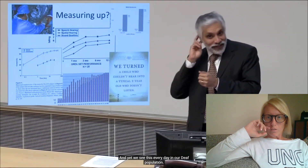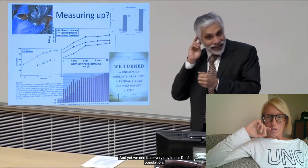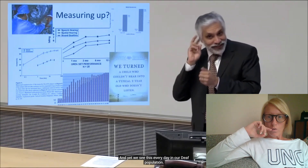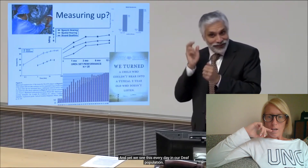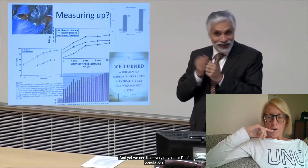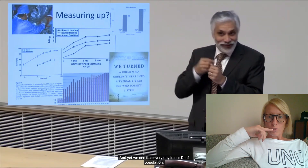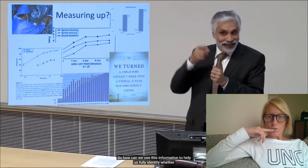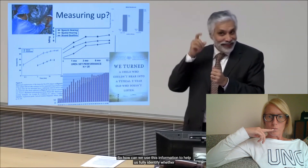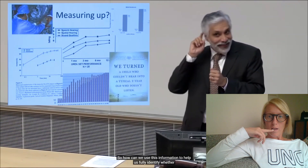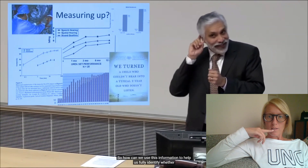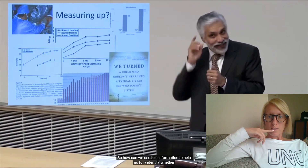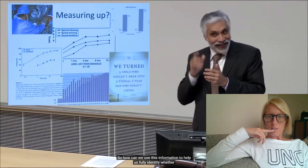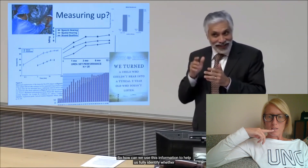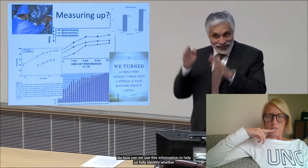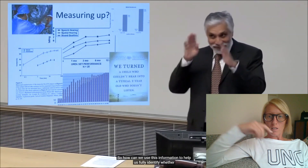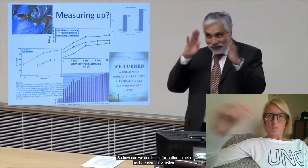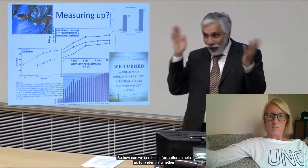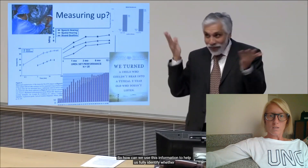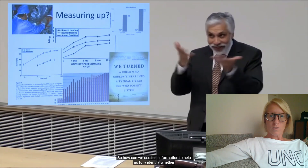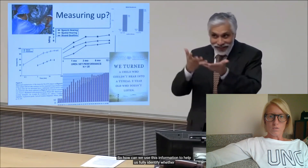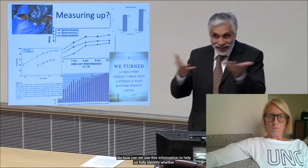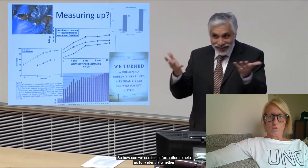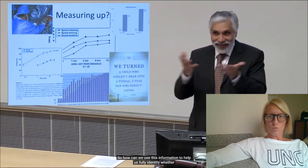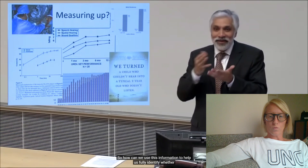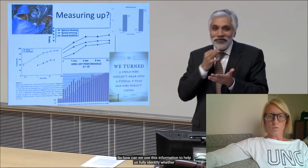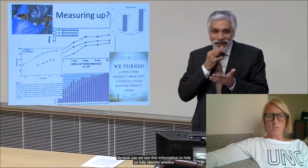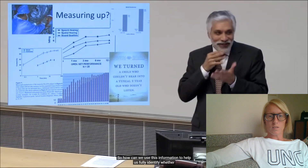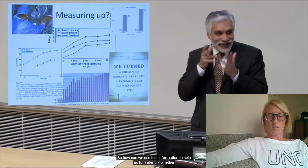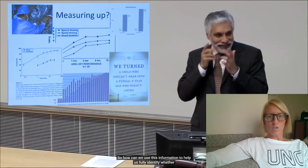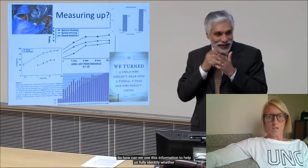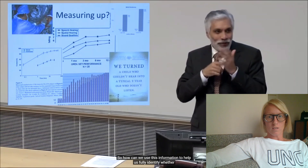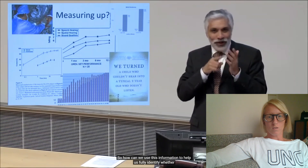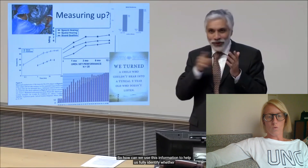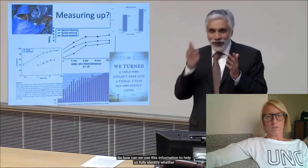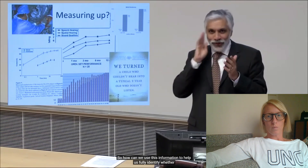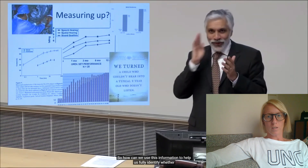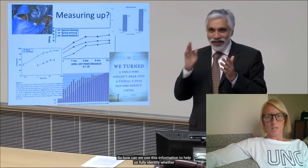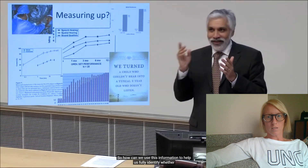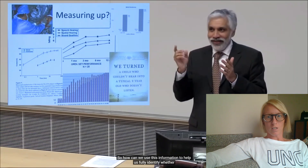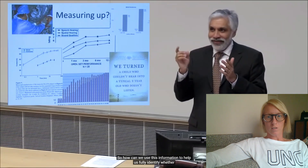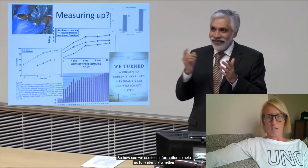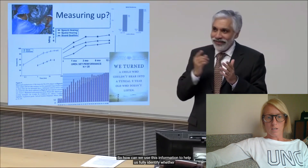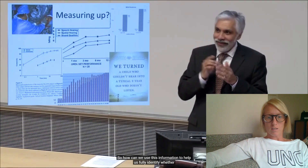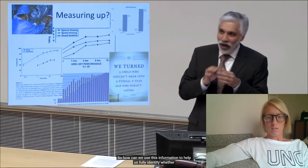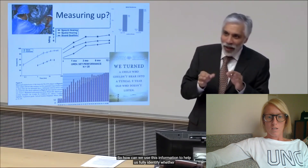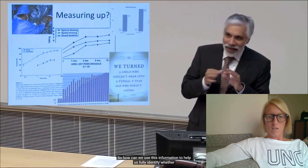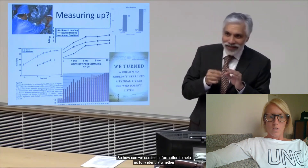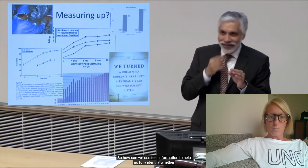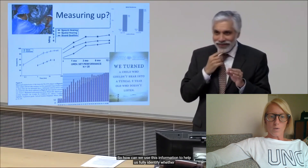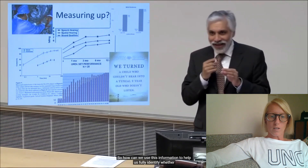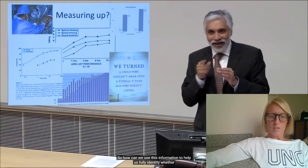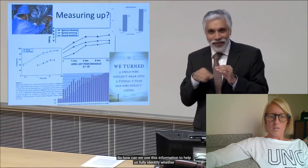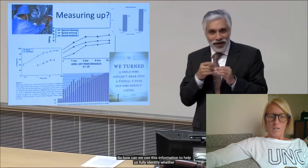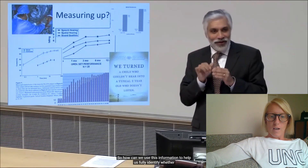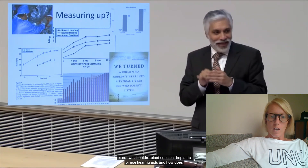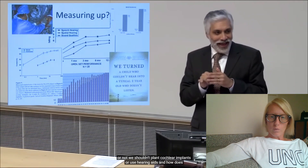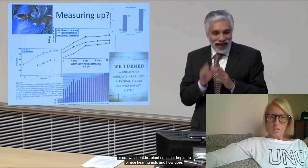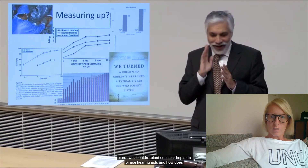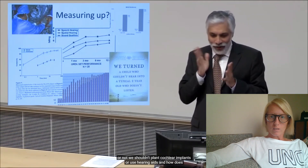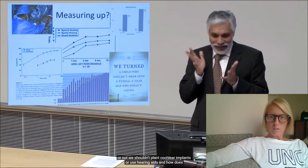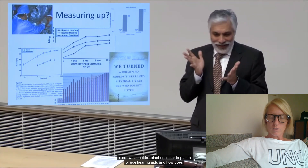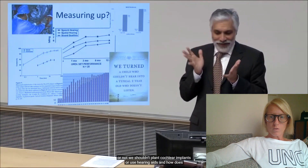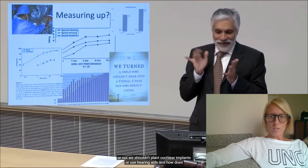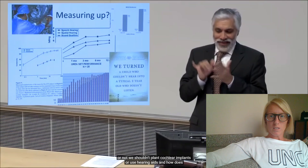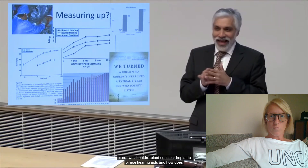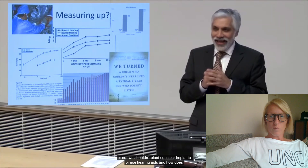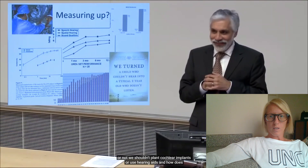We need to know how to So how can we balance use this in information to these help different us tools, fully such as identify cochlear implants and hearing aids, but whether or how not can we